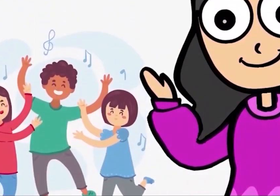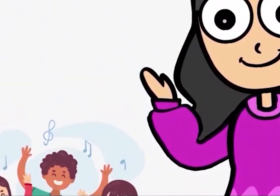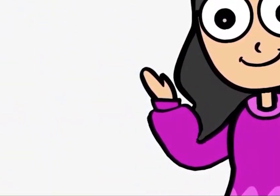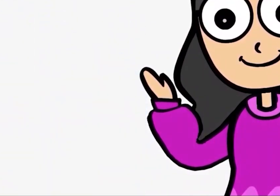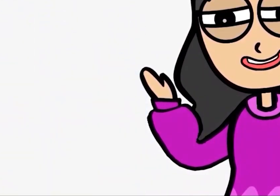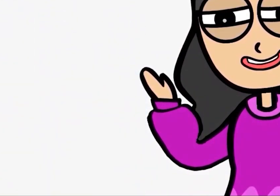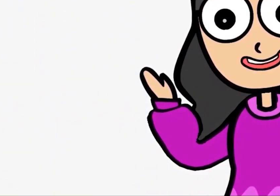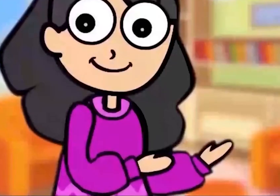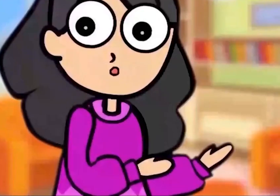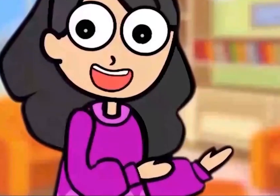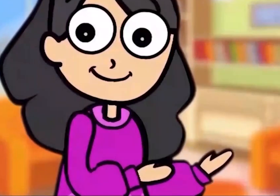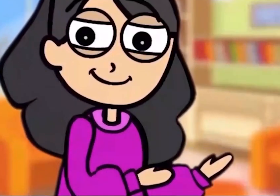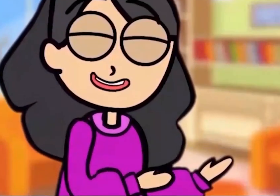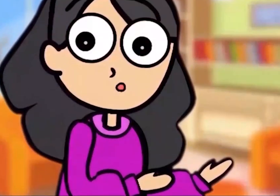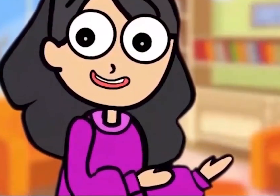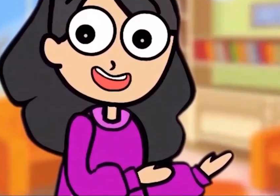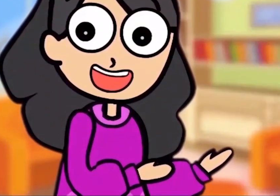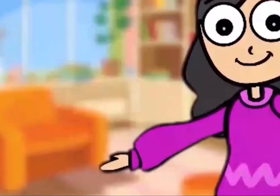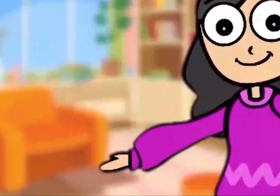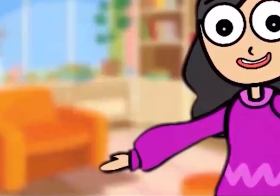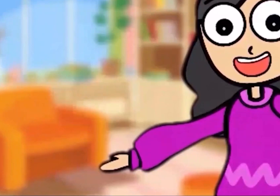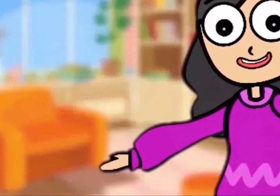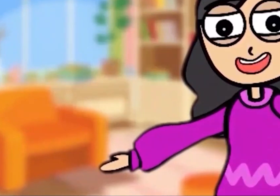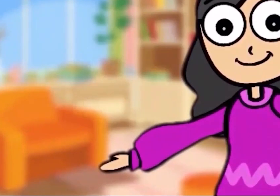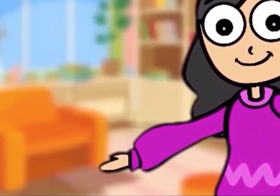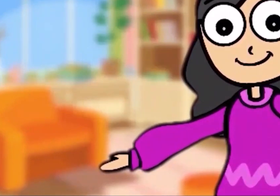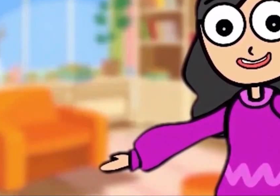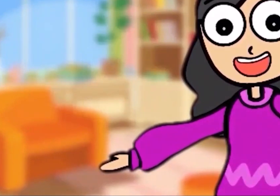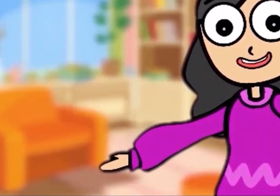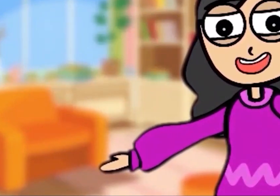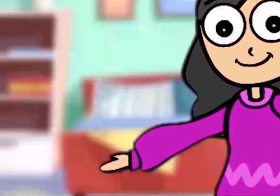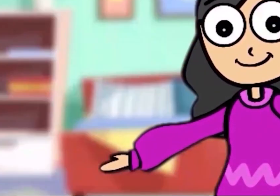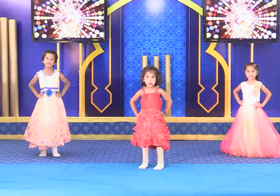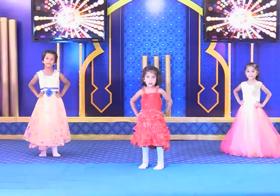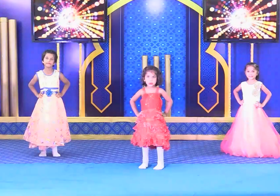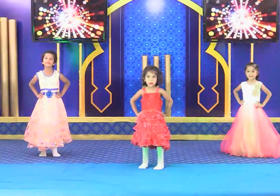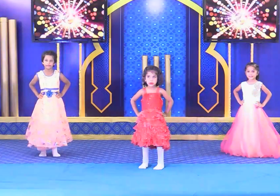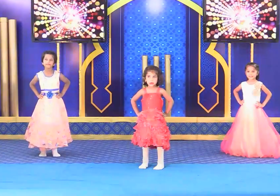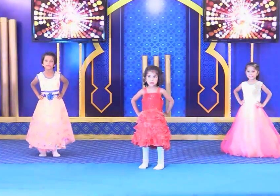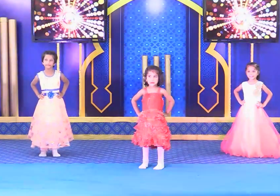fun! Wherever you are, stand up on your feet and dance with us!